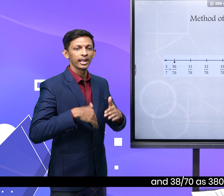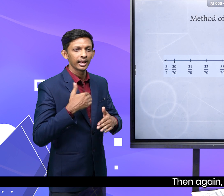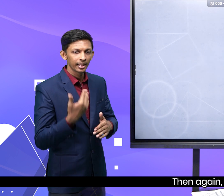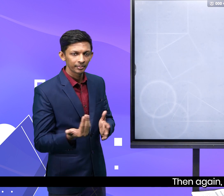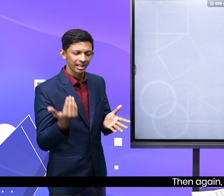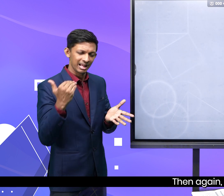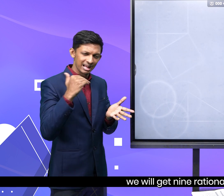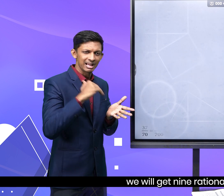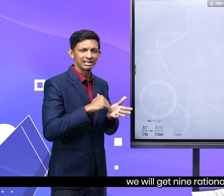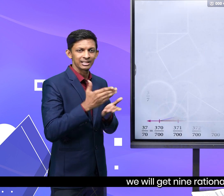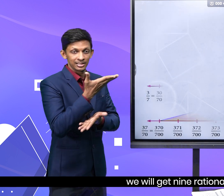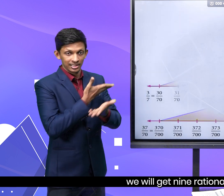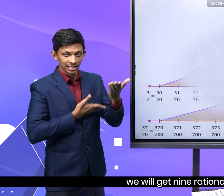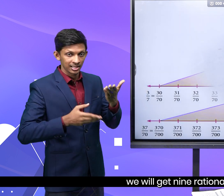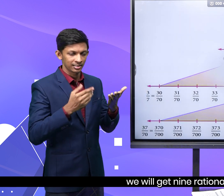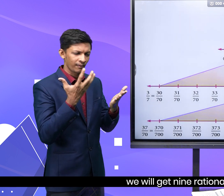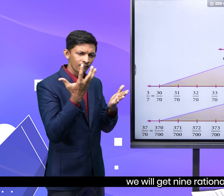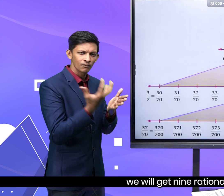Then again we will get 9 rational numbers